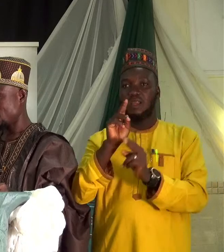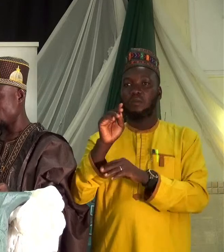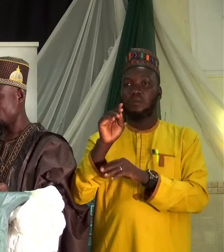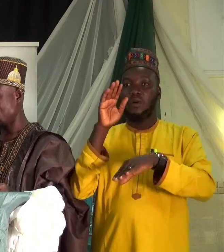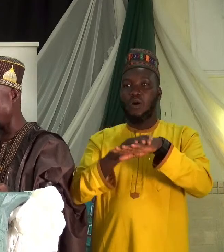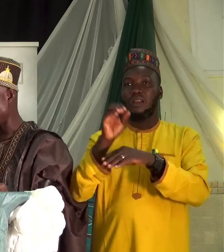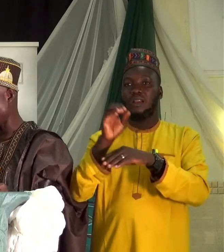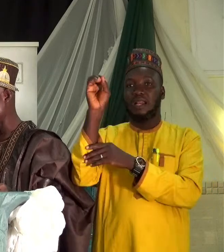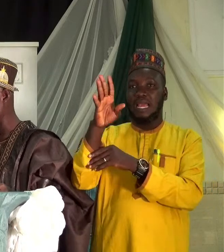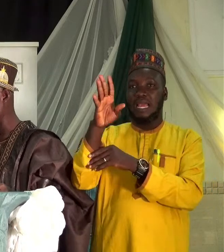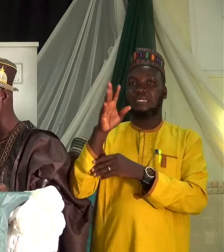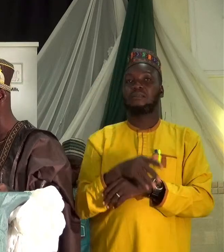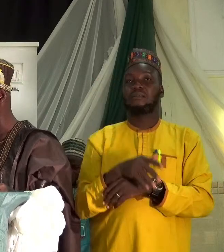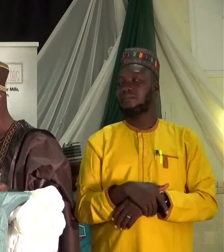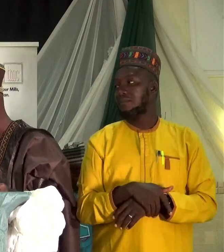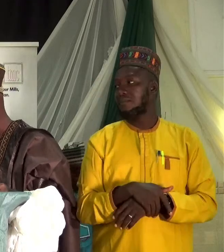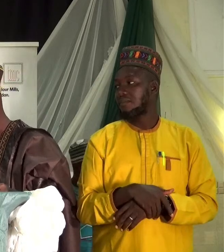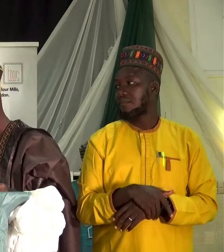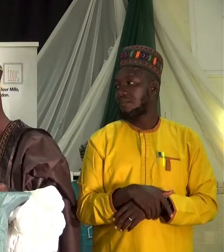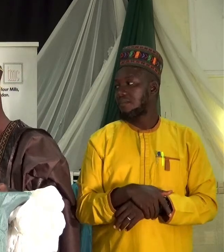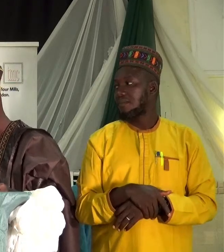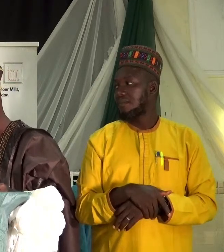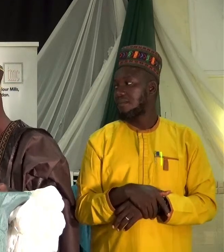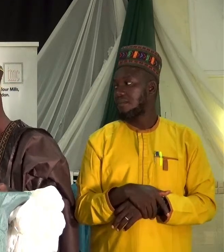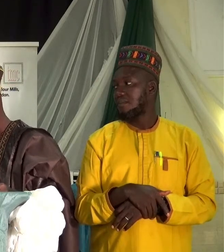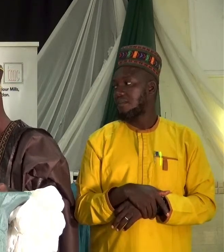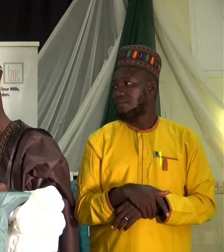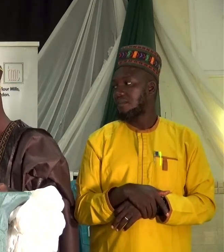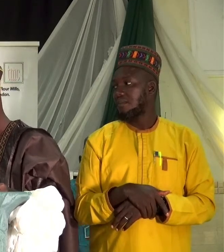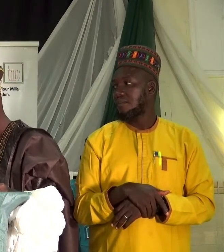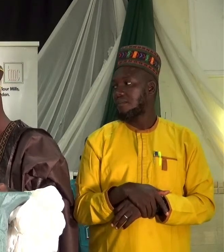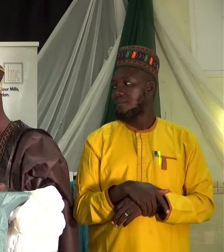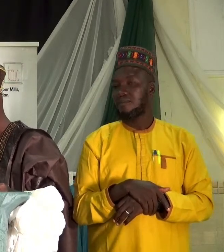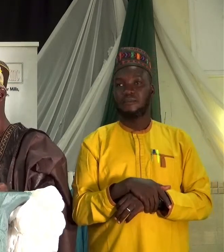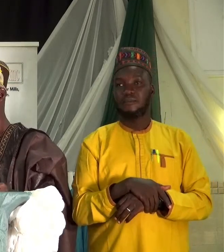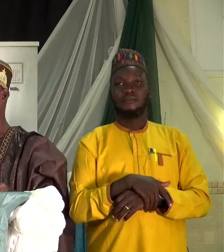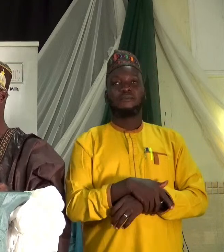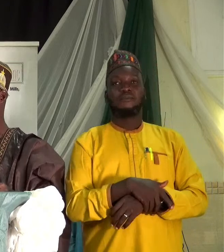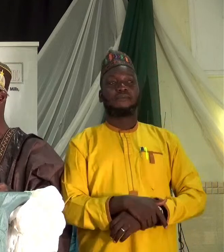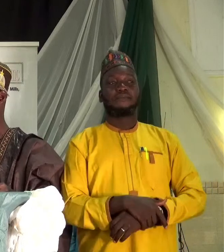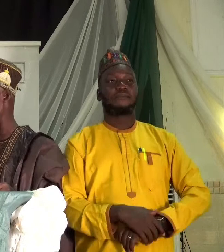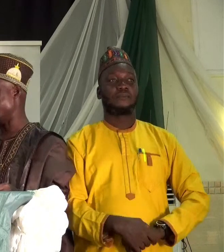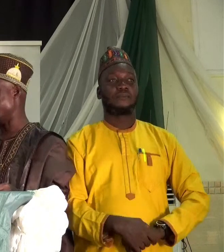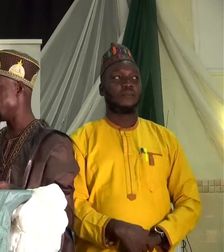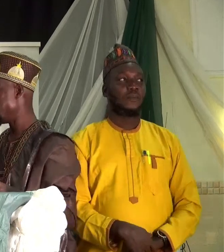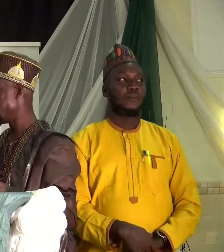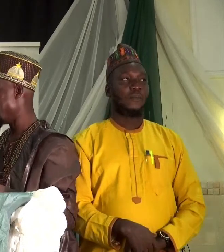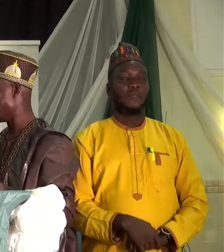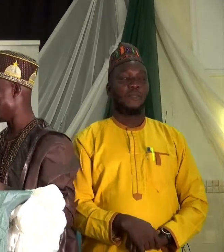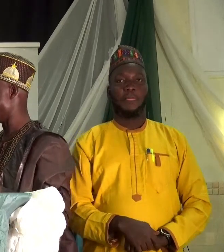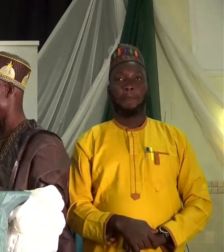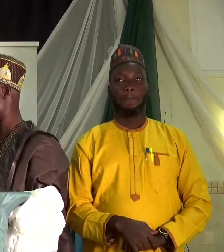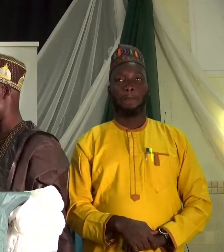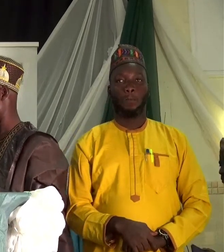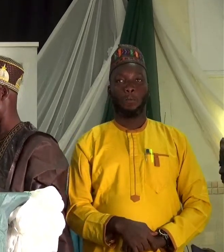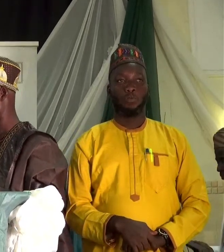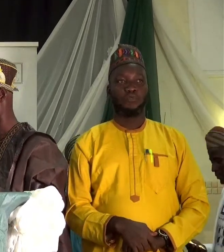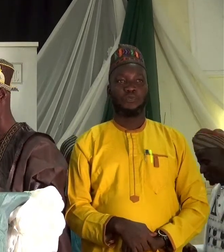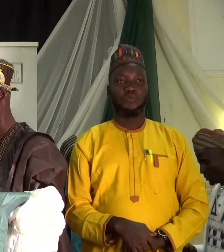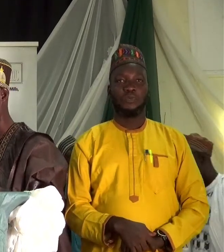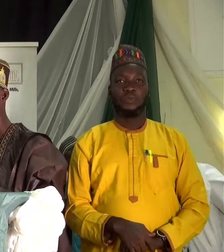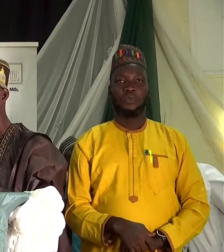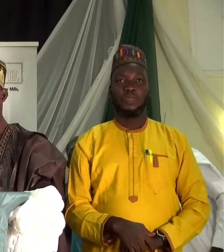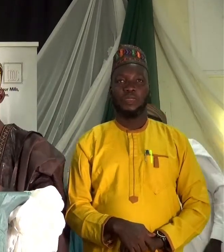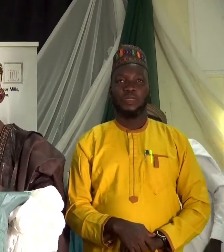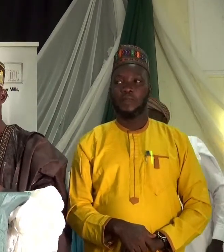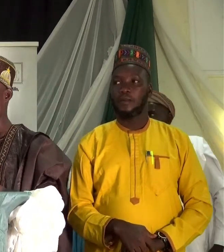that. Boyaka kukupo ni Senator Tana Tana. Eh? Are you know why? Hello, we just got here. Ah, we know why. We just got a lot of honor from the chief.